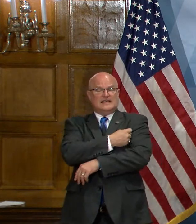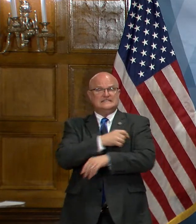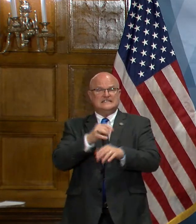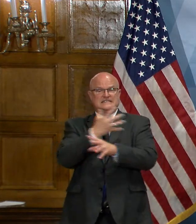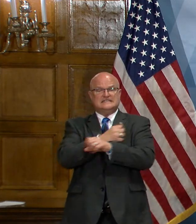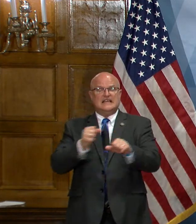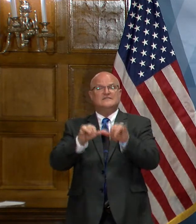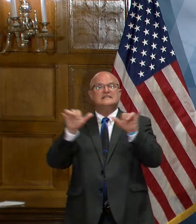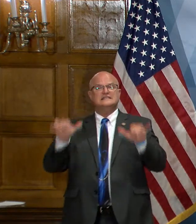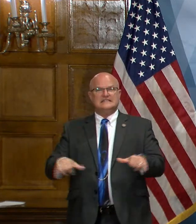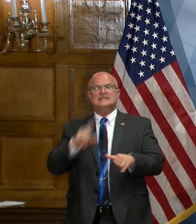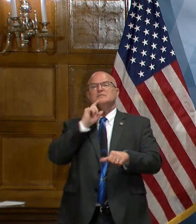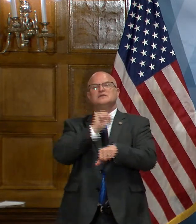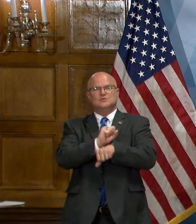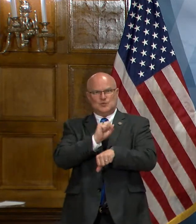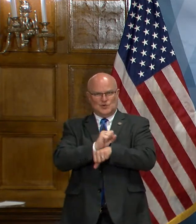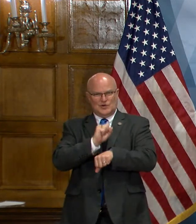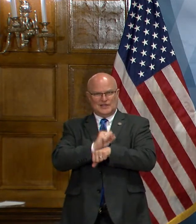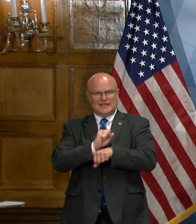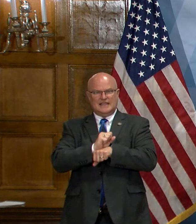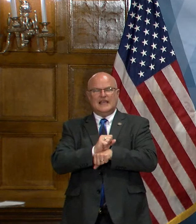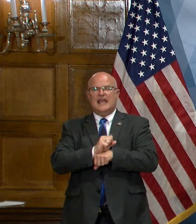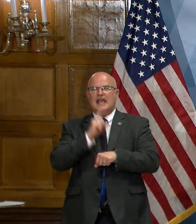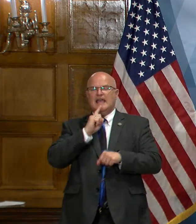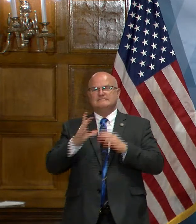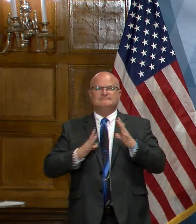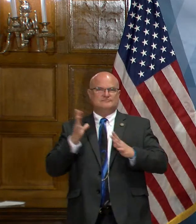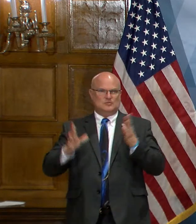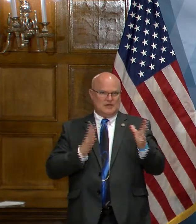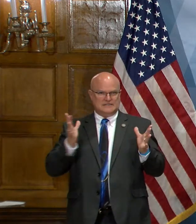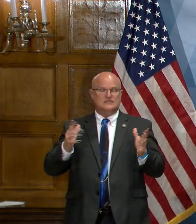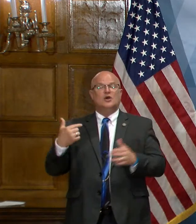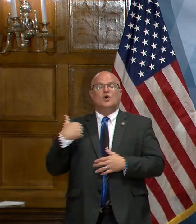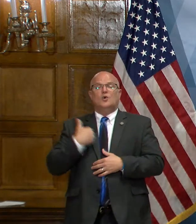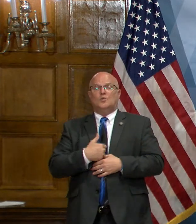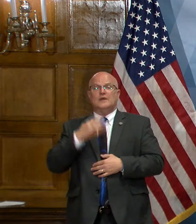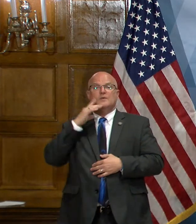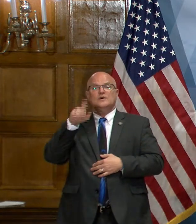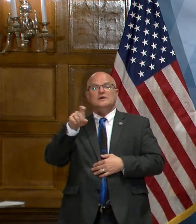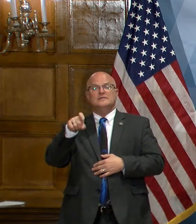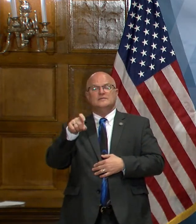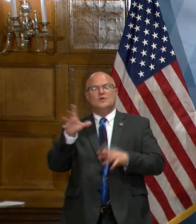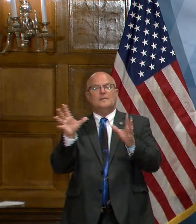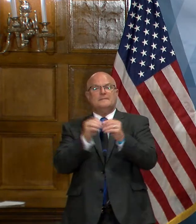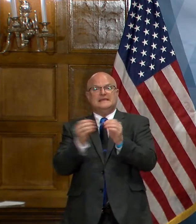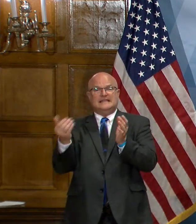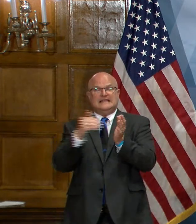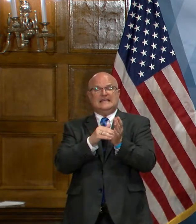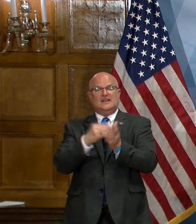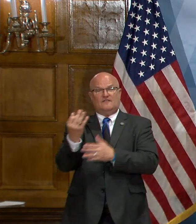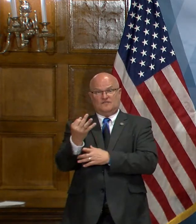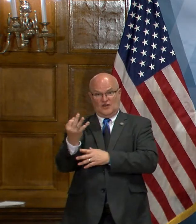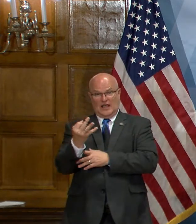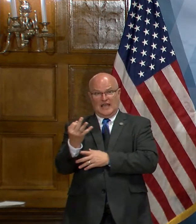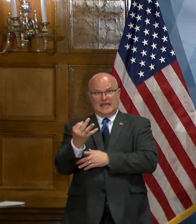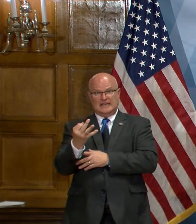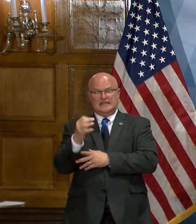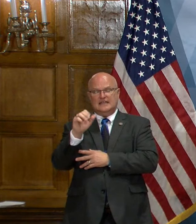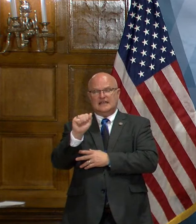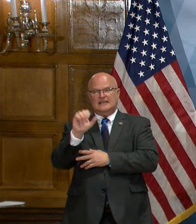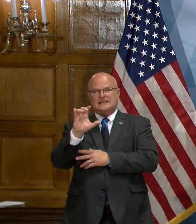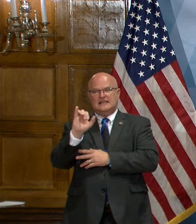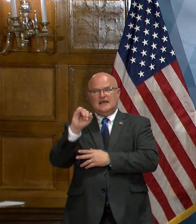in this country is working and is robust. We will meet again on Friday, the full